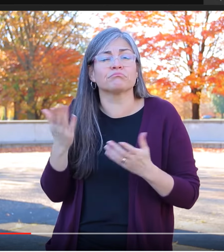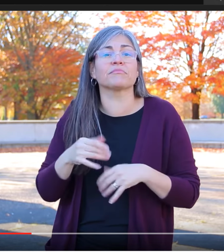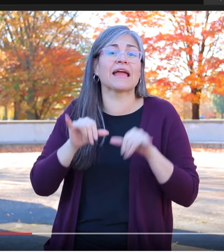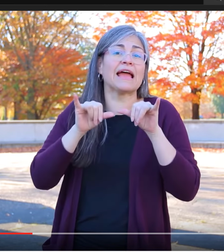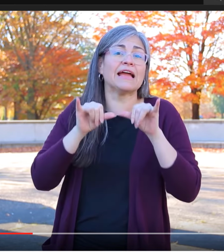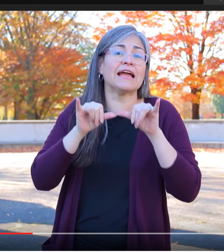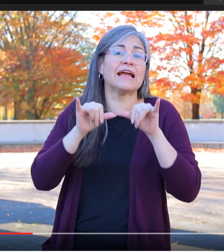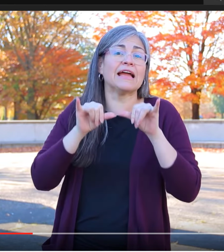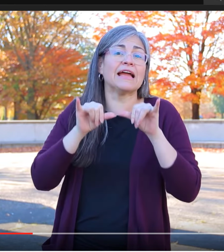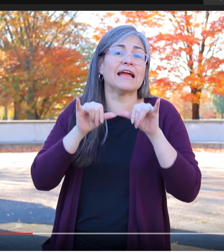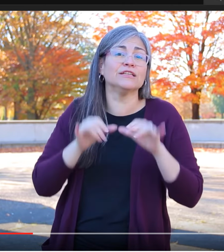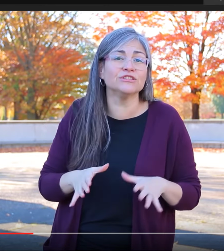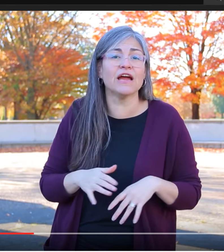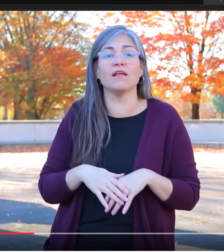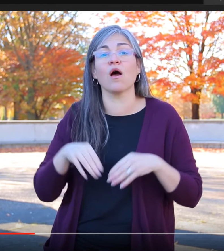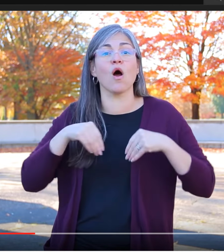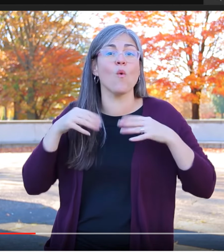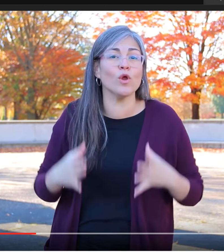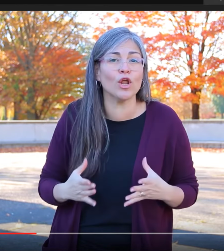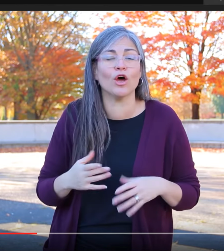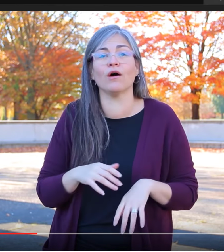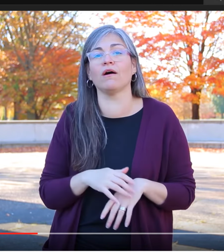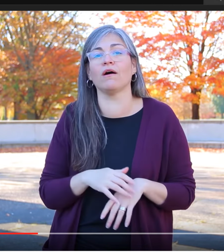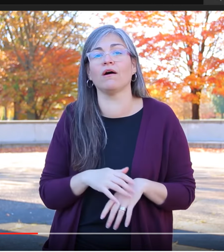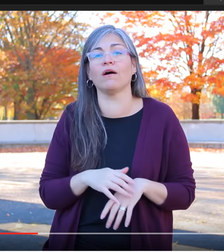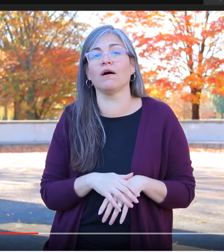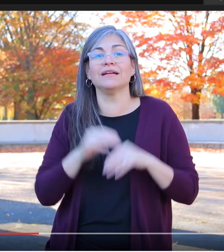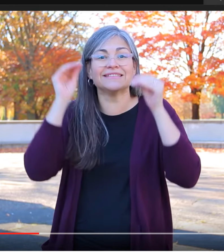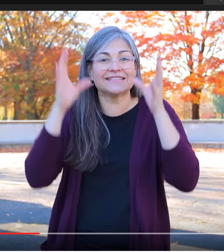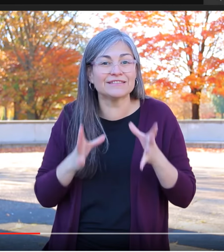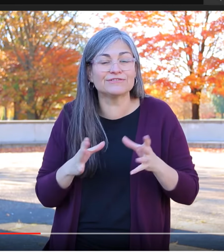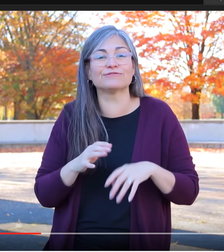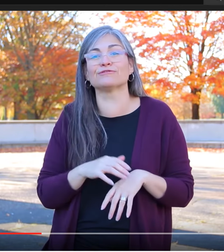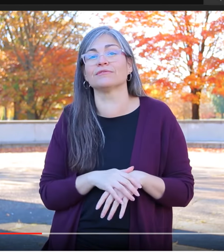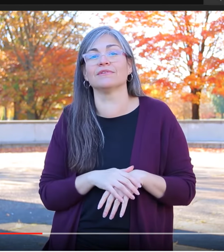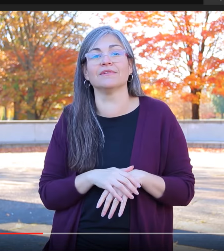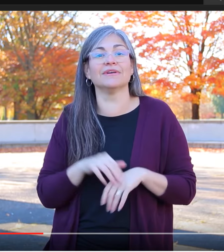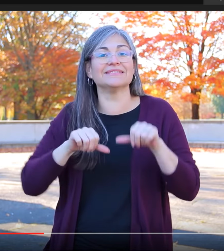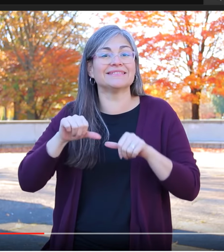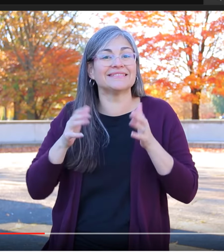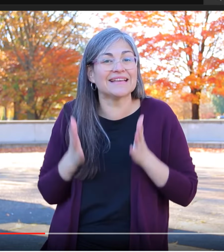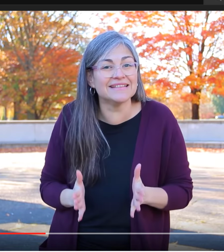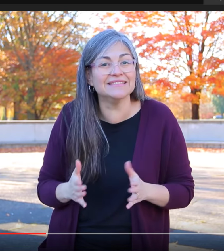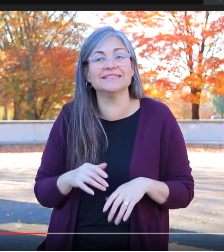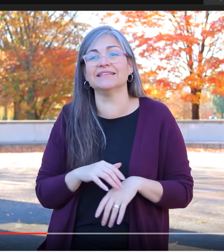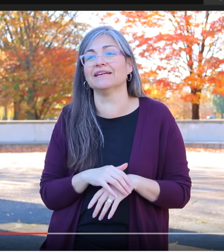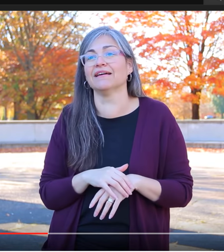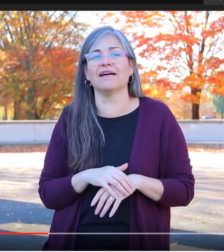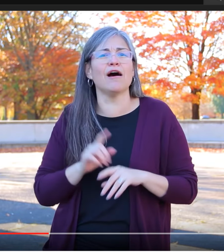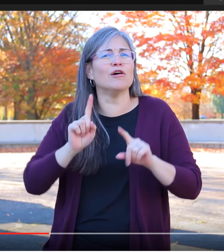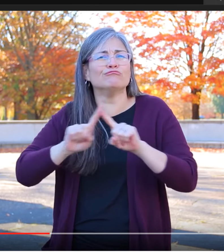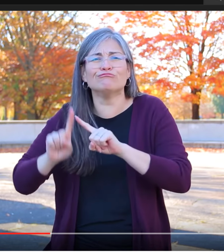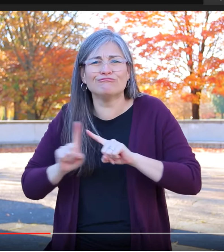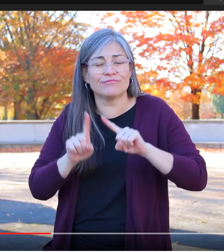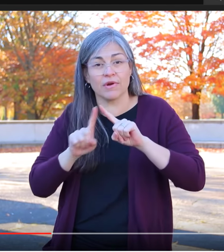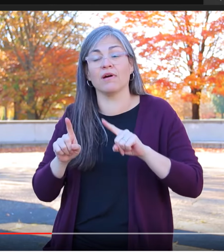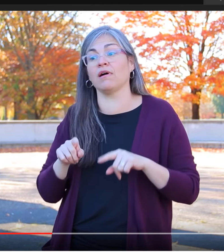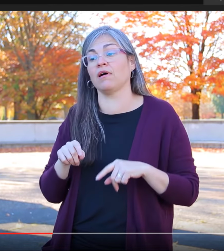Like engineers, owners, teachers, scientists,